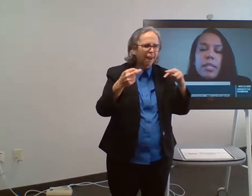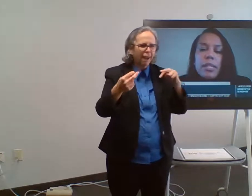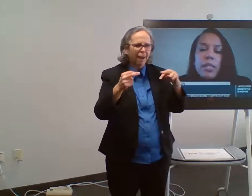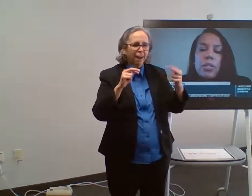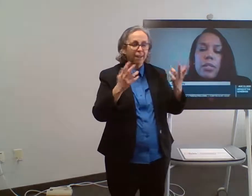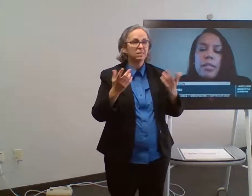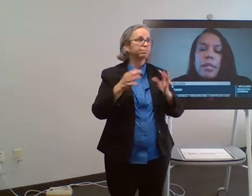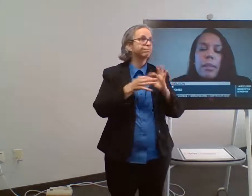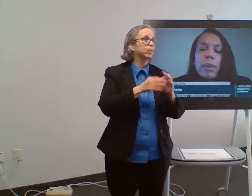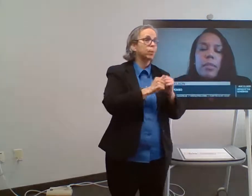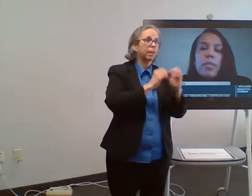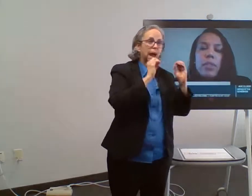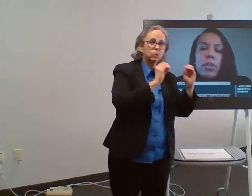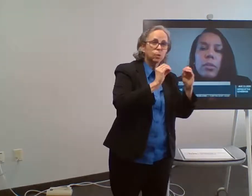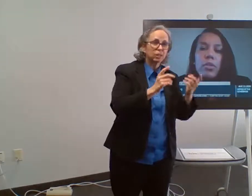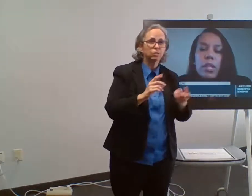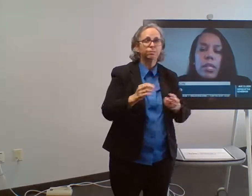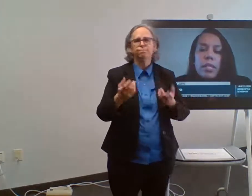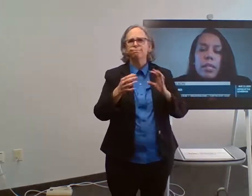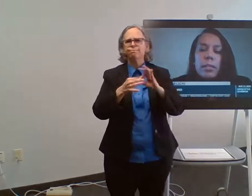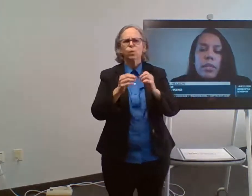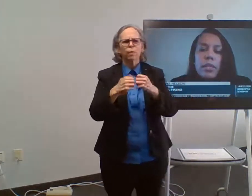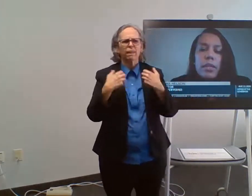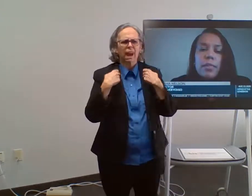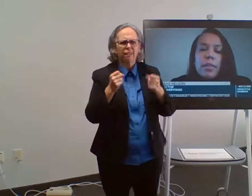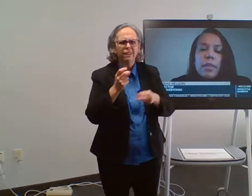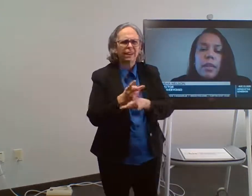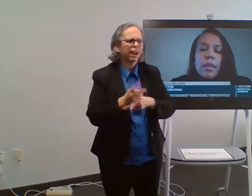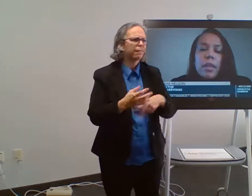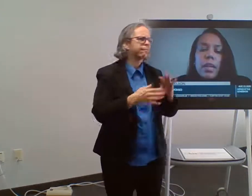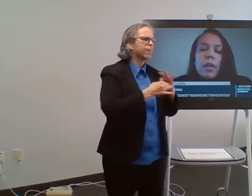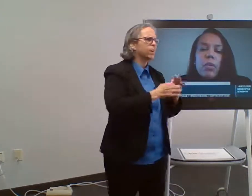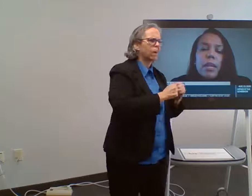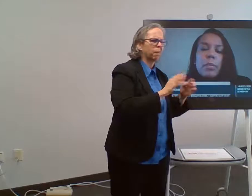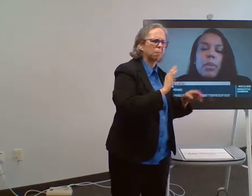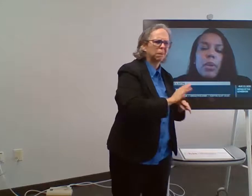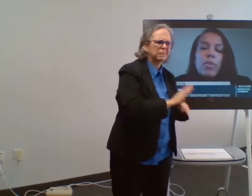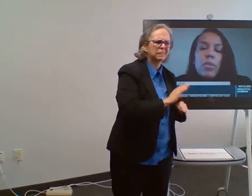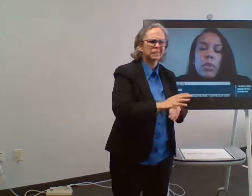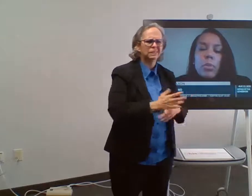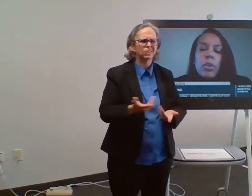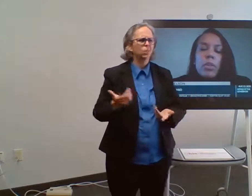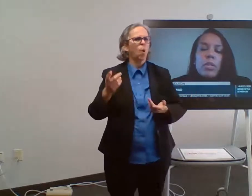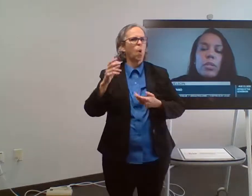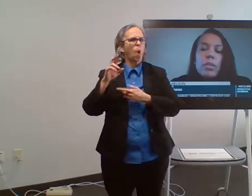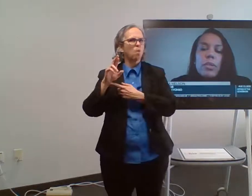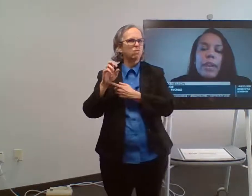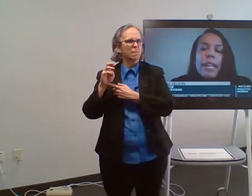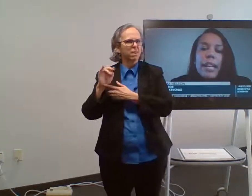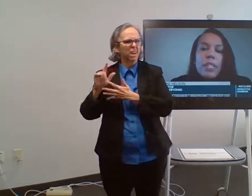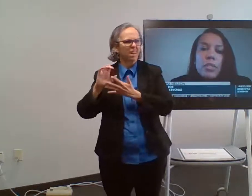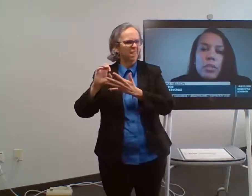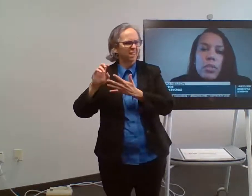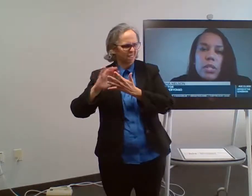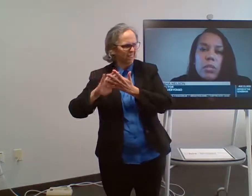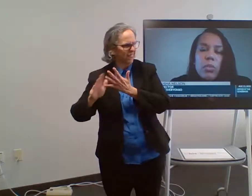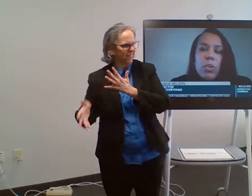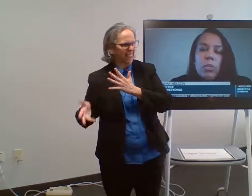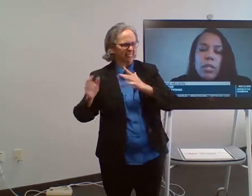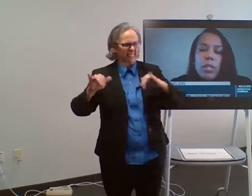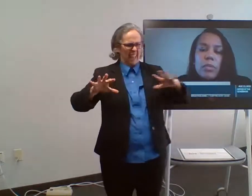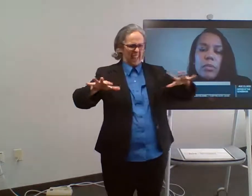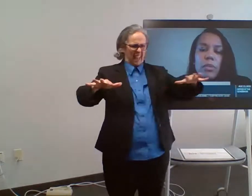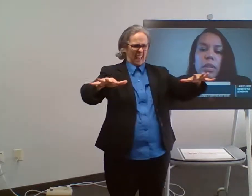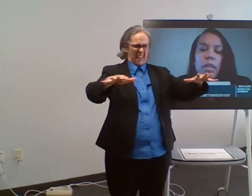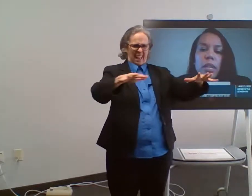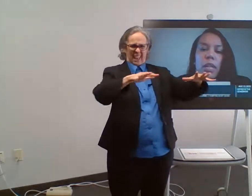community organizations, and members of the criminal justice community. It will be important for the board to provide continuity to the